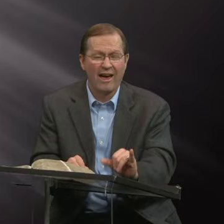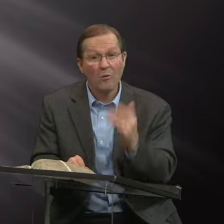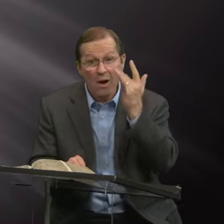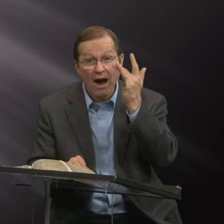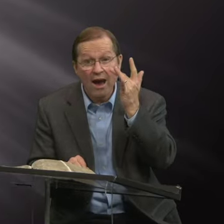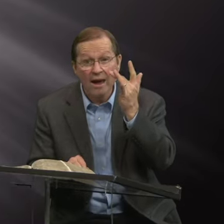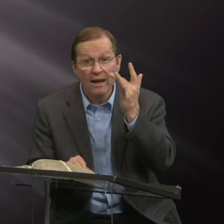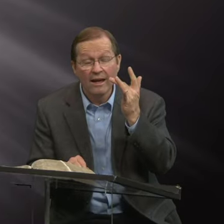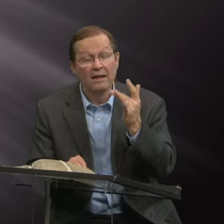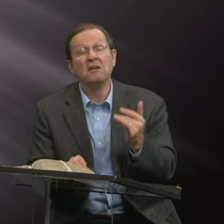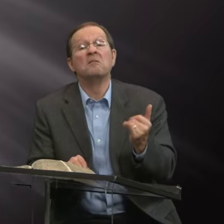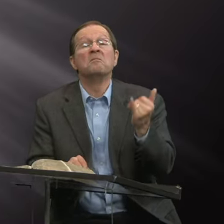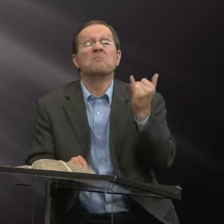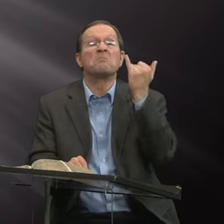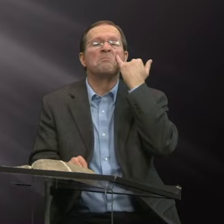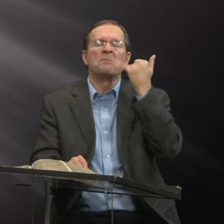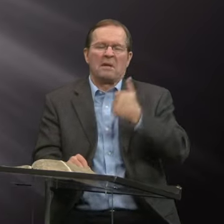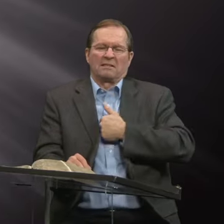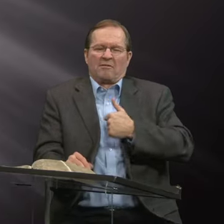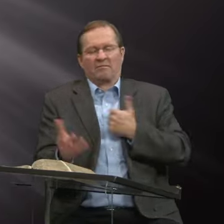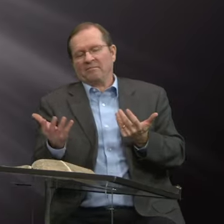kind. That is so important.